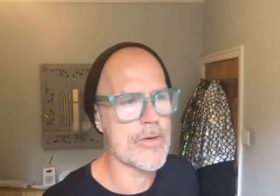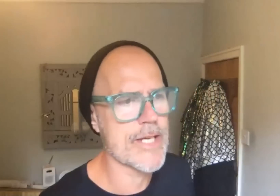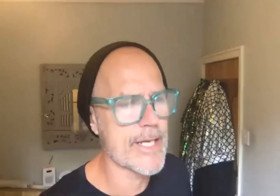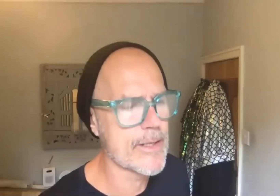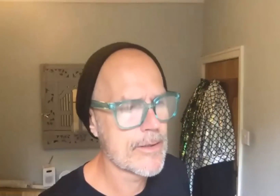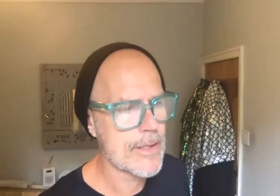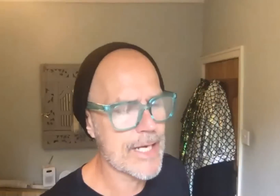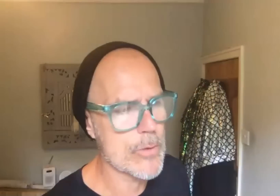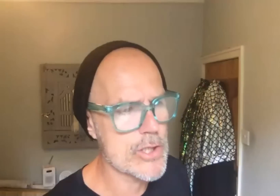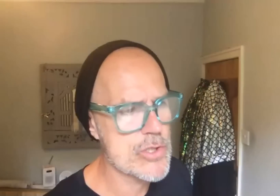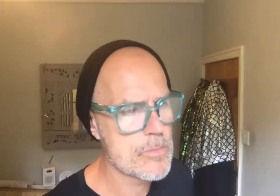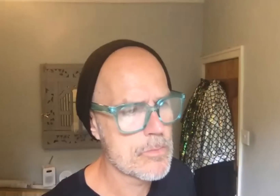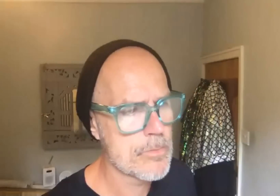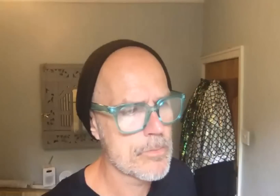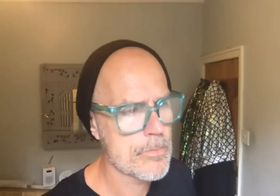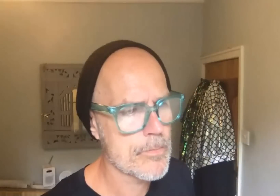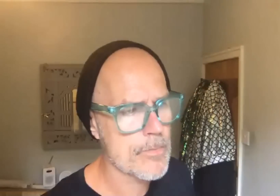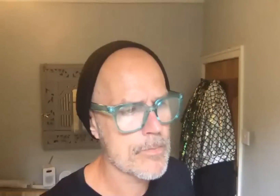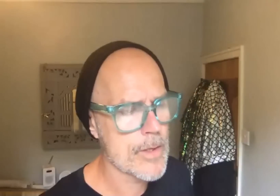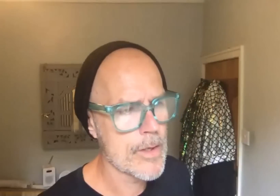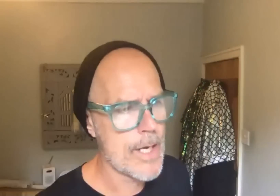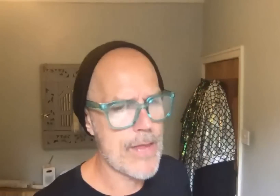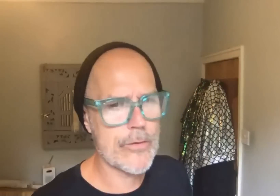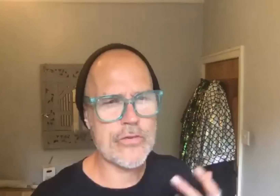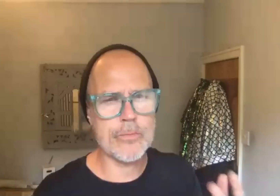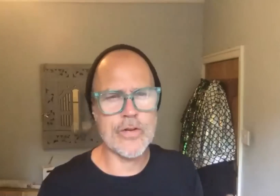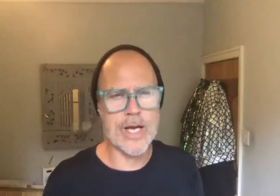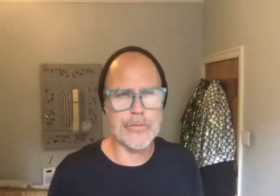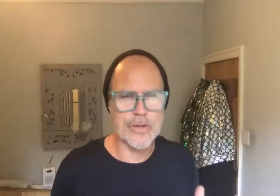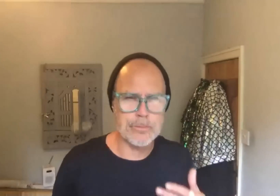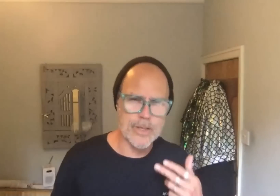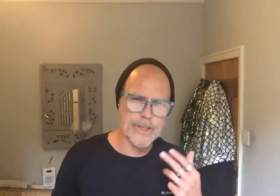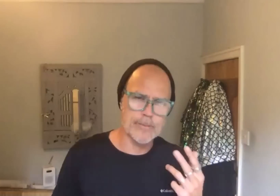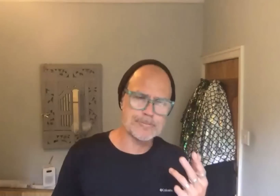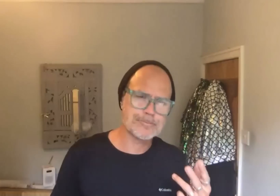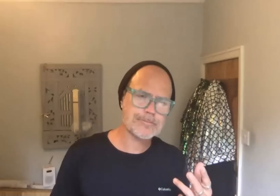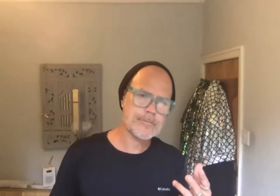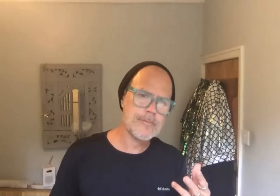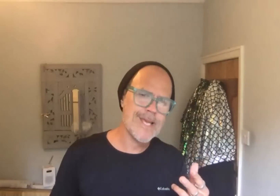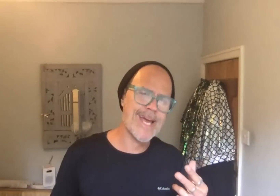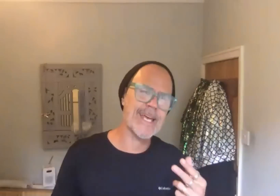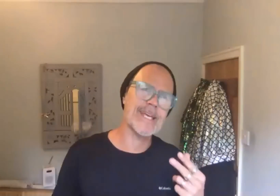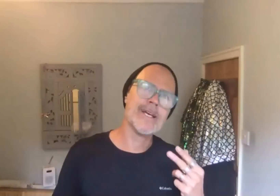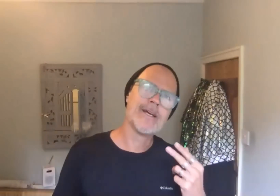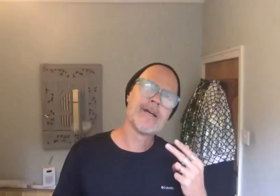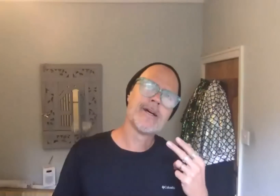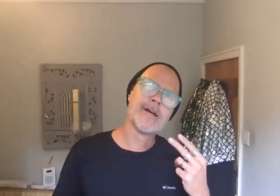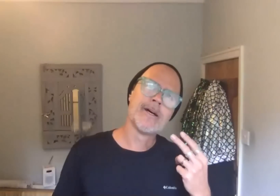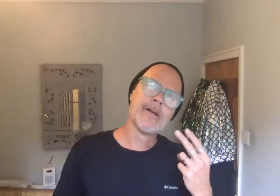our everyday language. And there is sometimes a